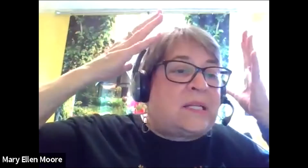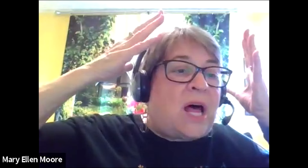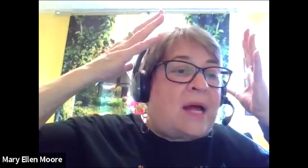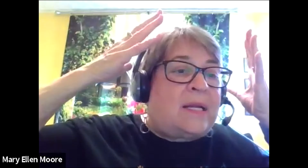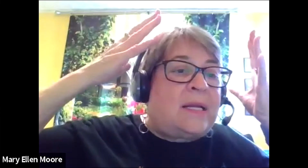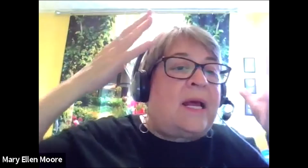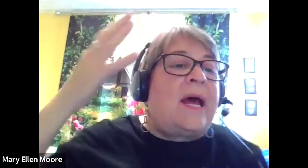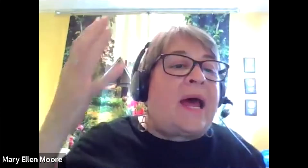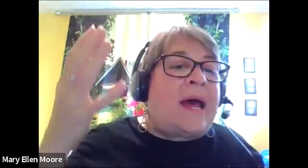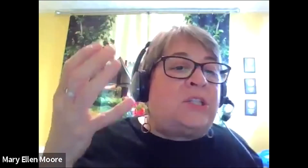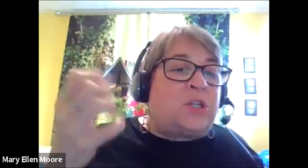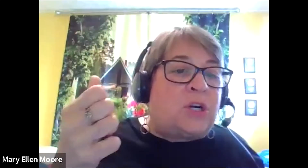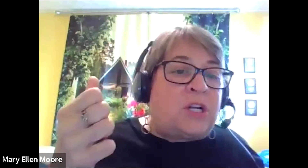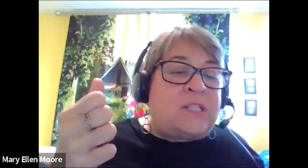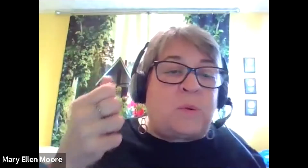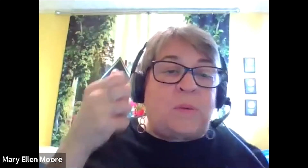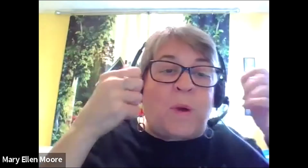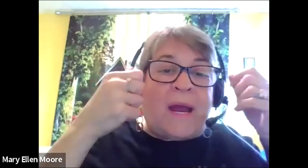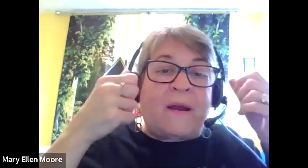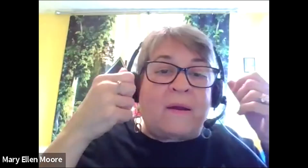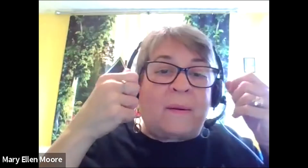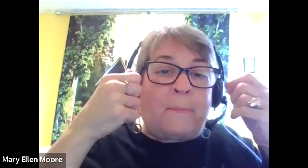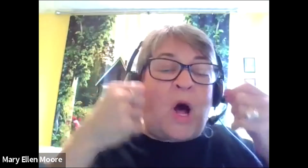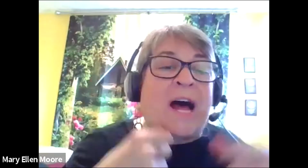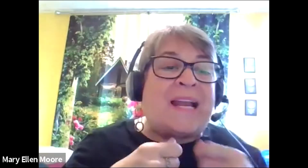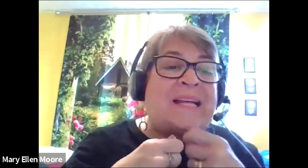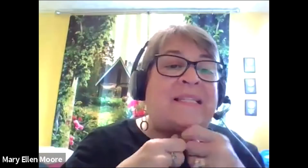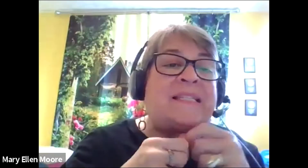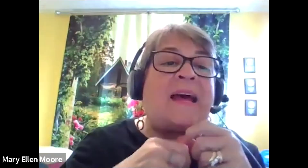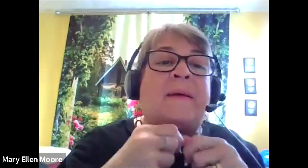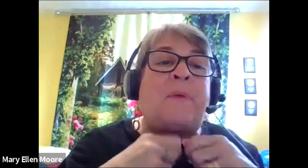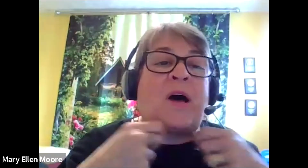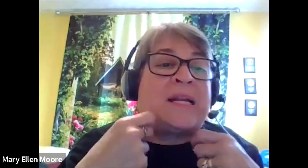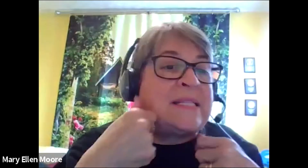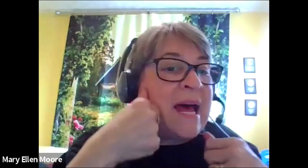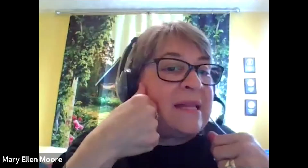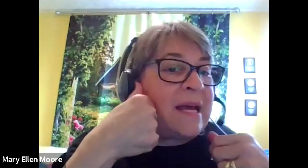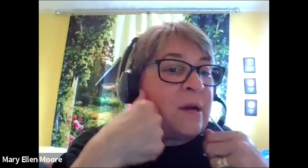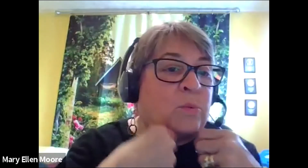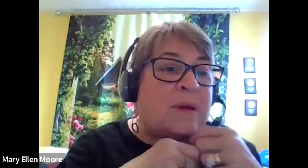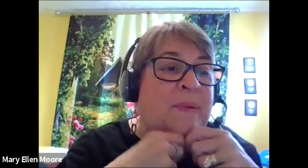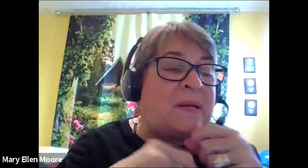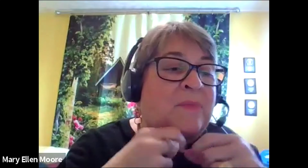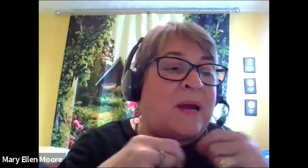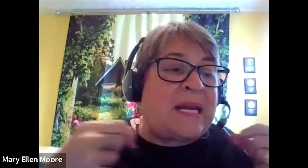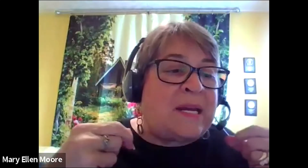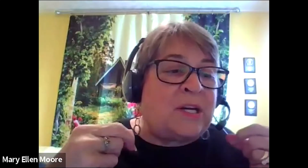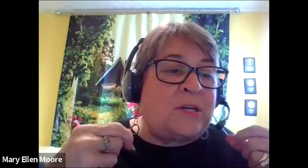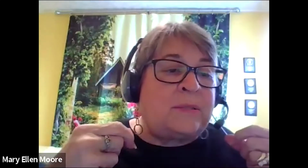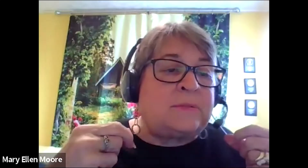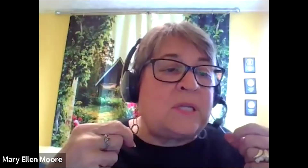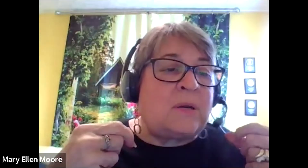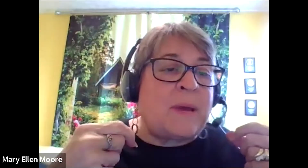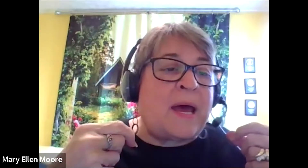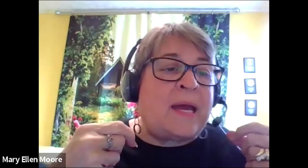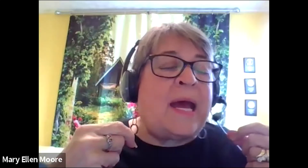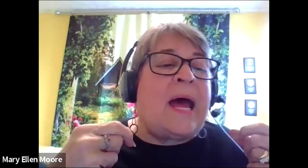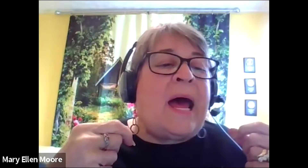lot and girls would wear bonnets, and the bonnets had like a ribbon right here. Okay,